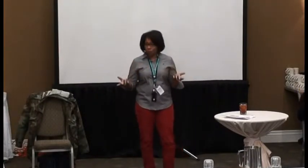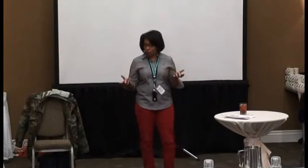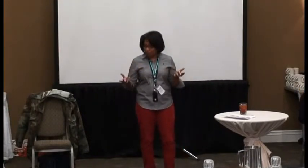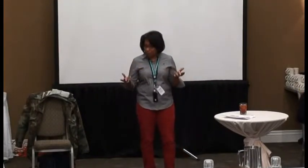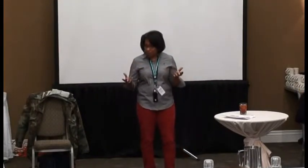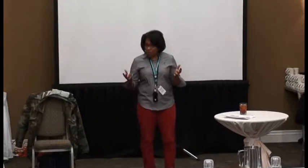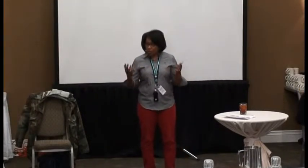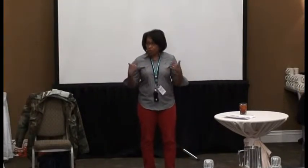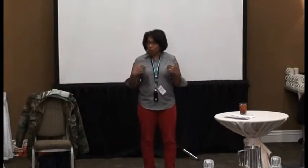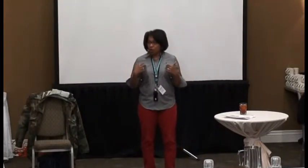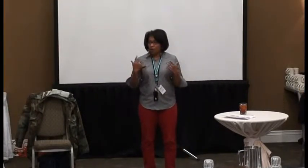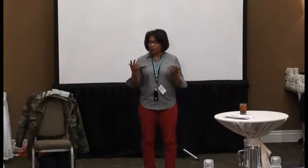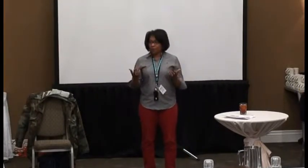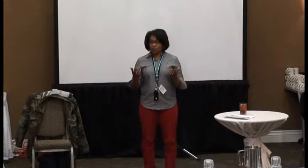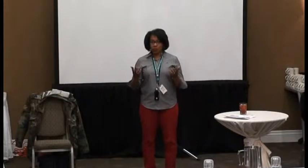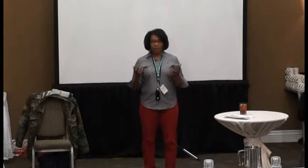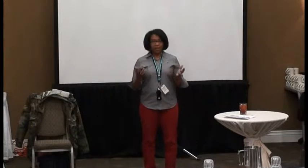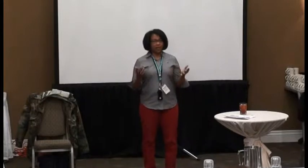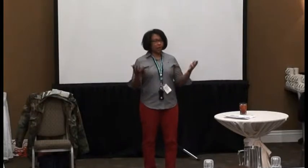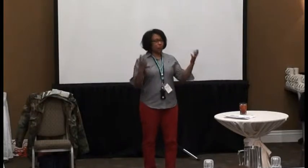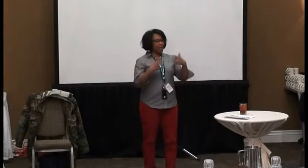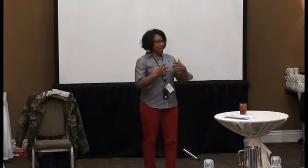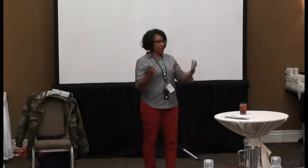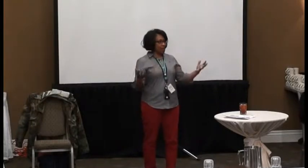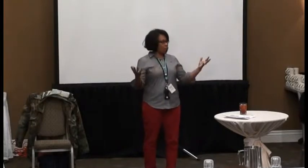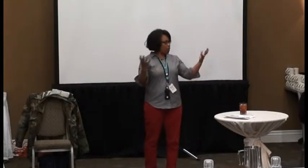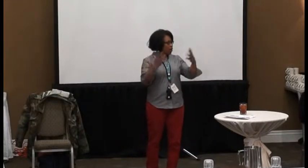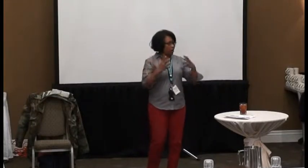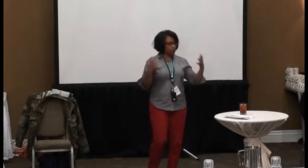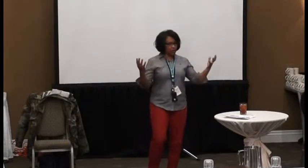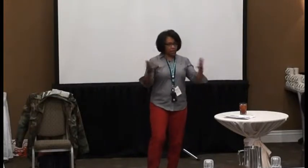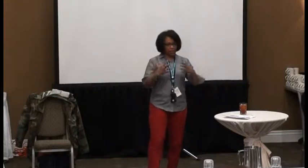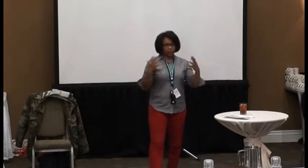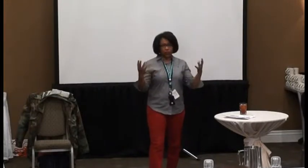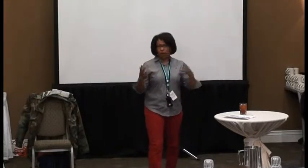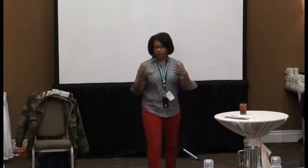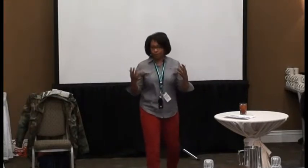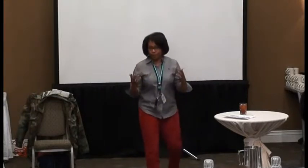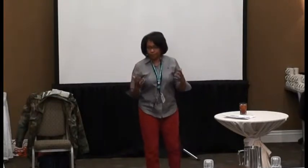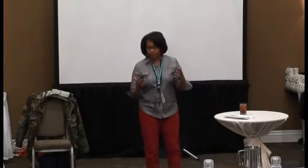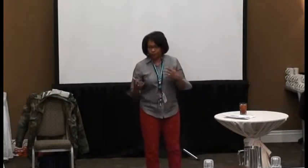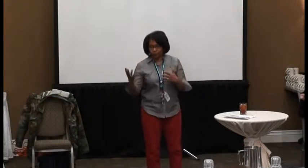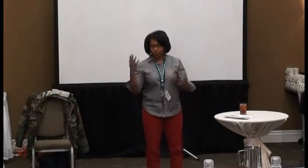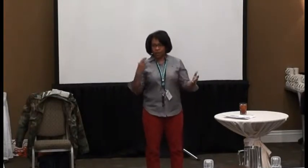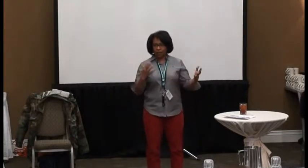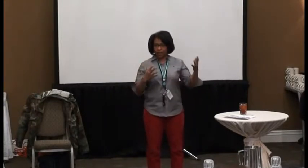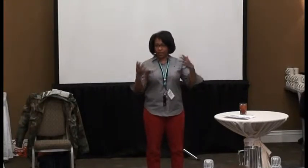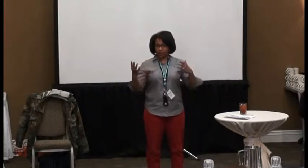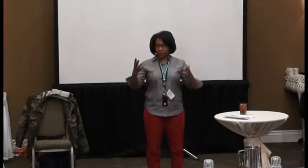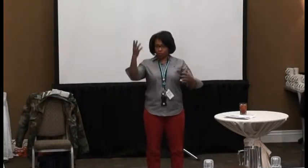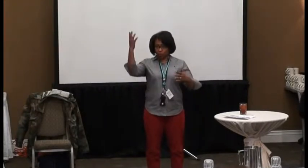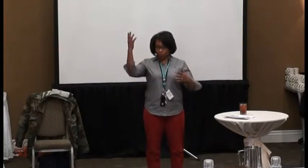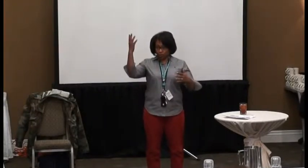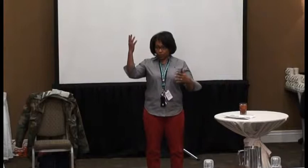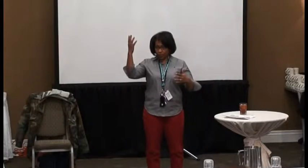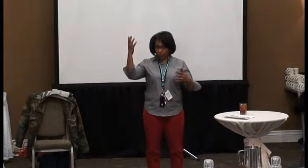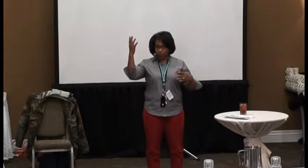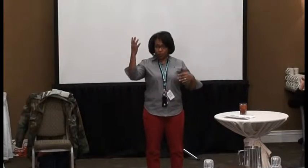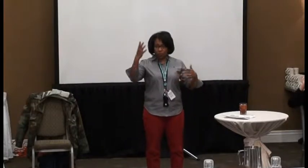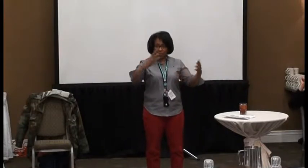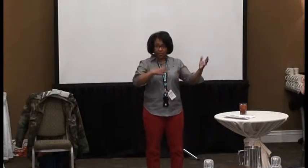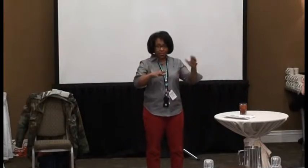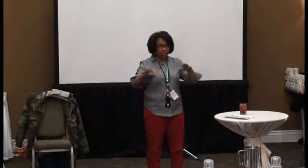really informal. So I first want to find out what area. Where are you guys from? What area?